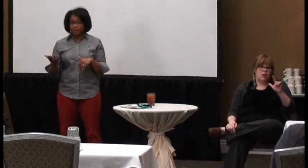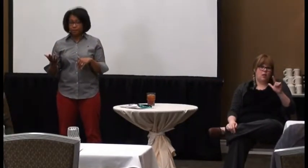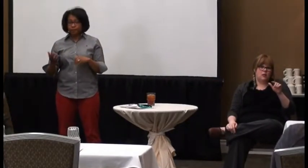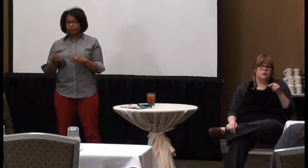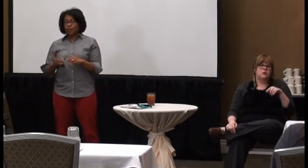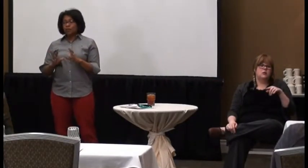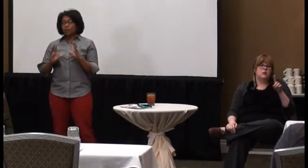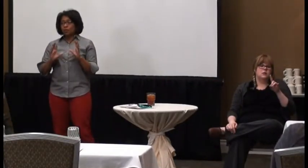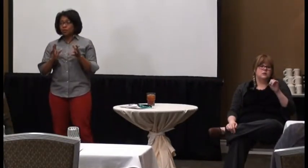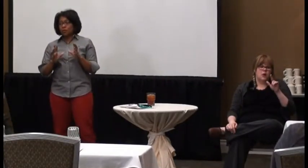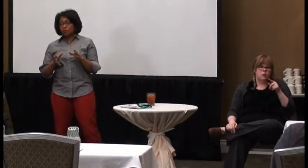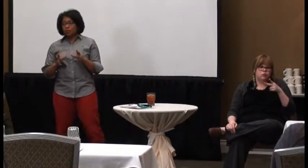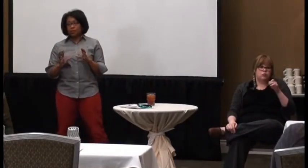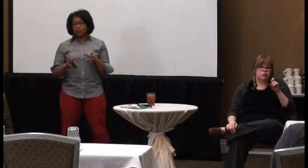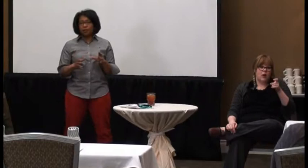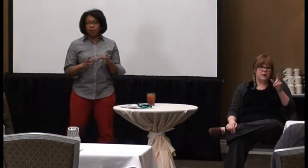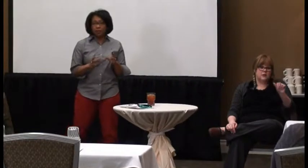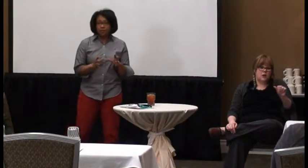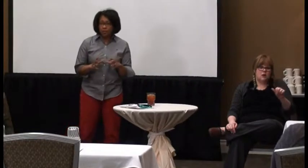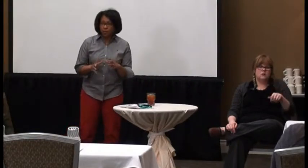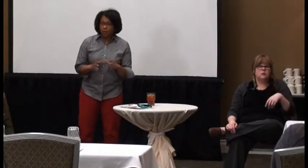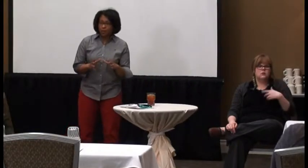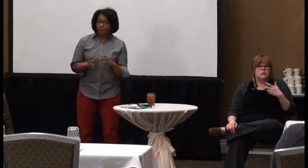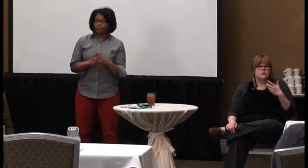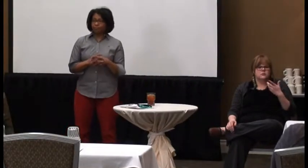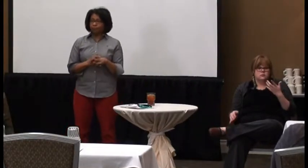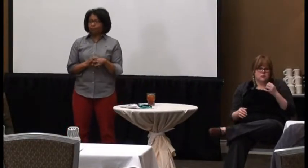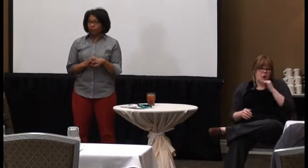Zyprexa. So let's start with the